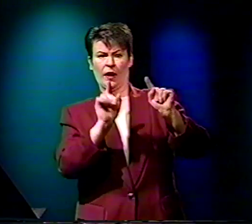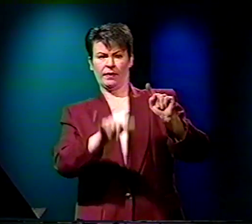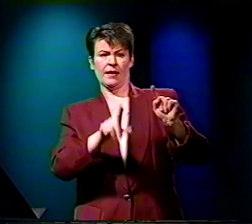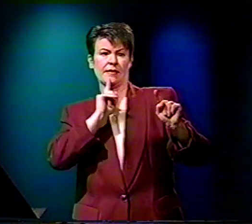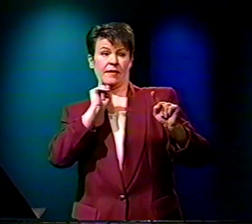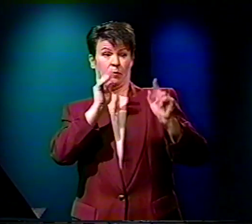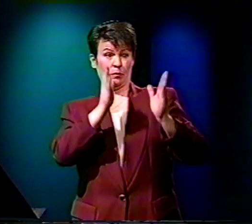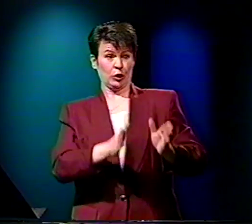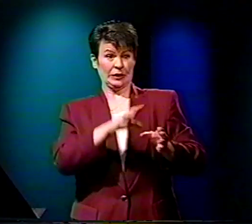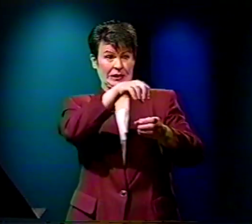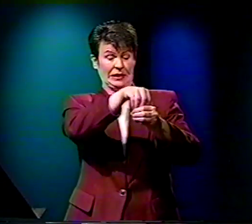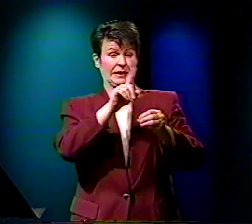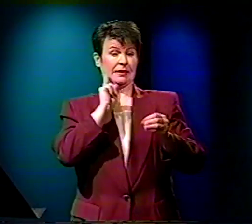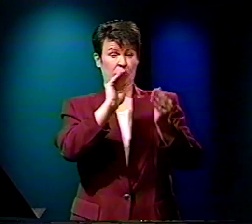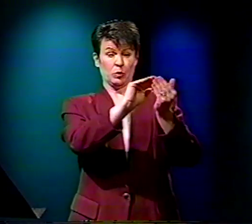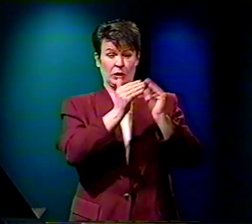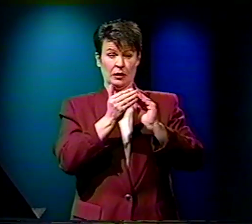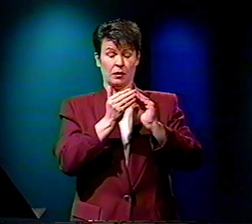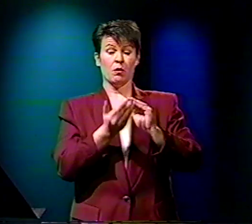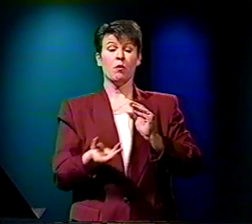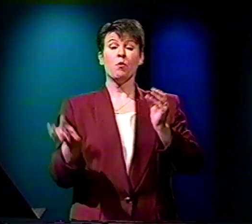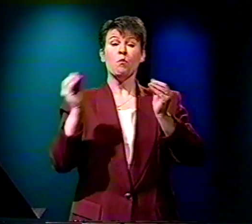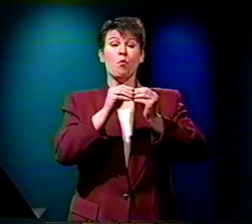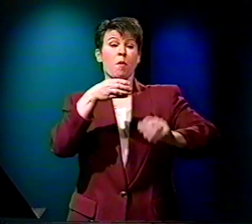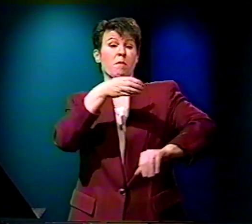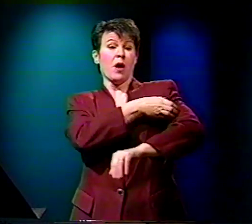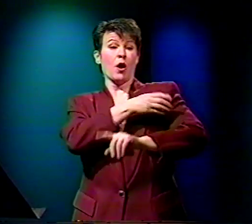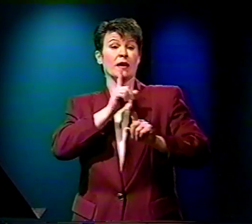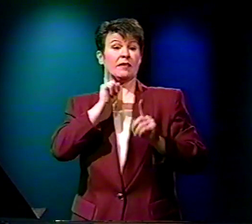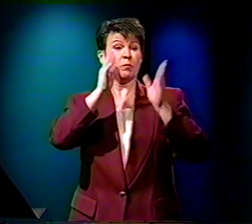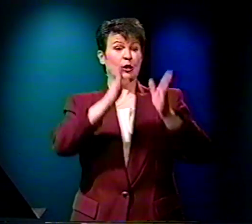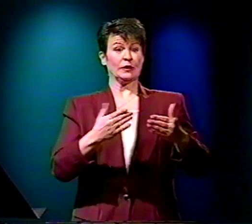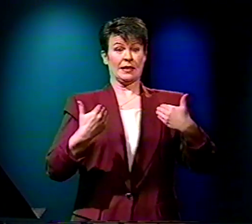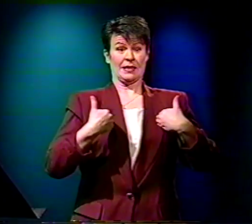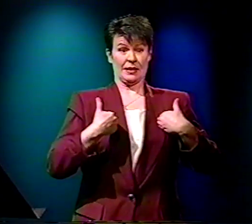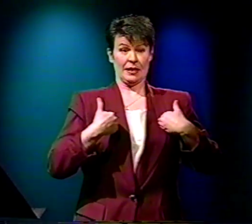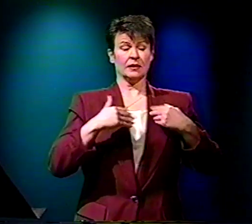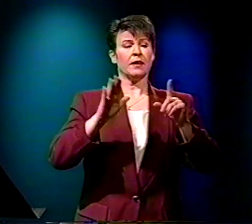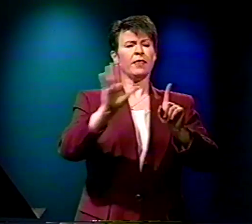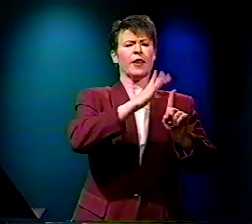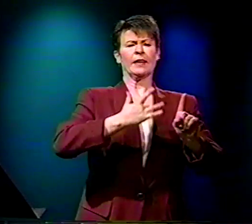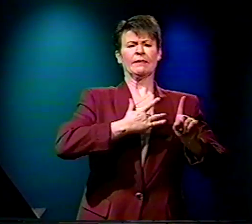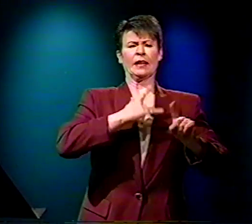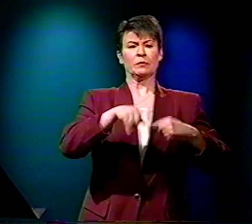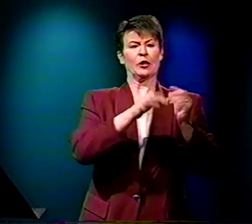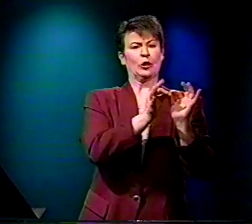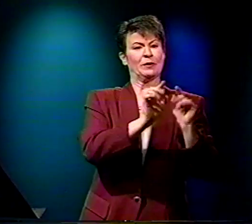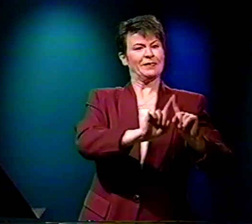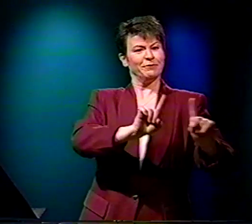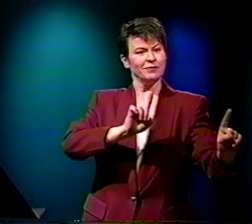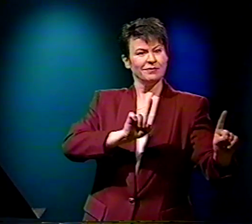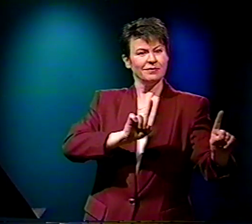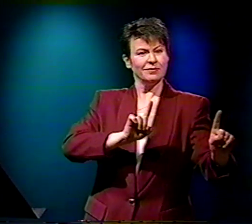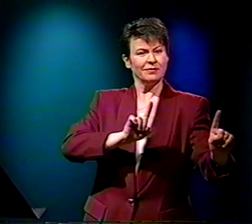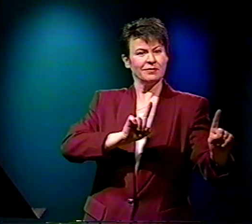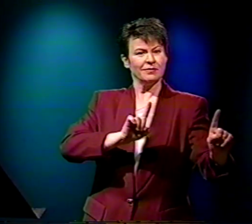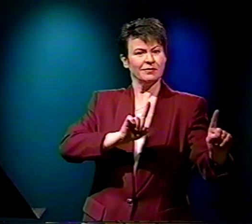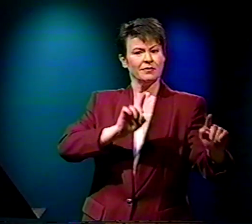structure, where that deaf person fits within that community. The more power the deaf person has within their community, the more different